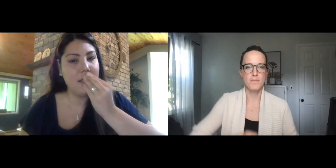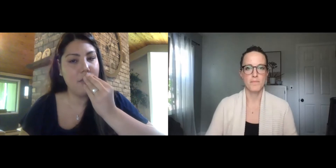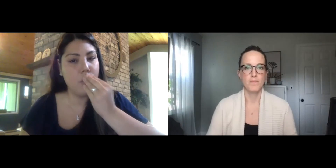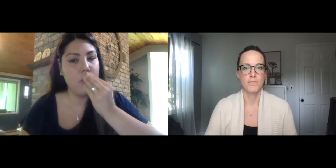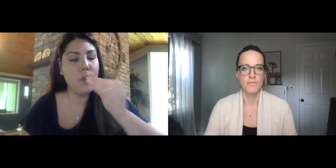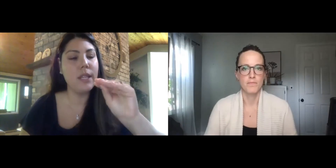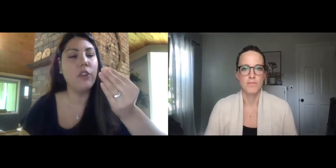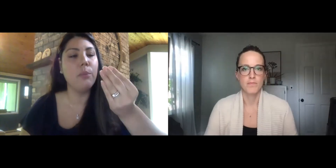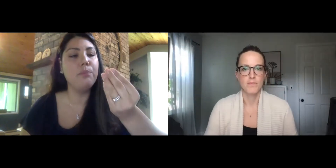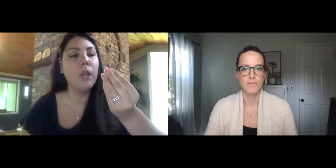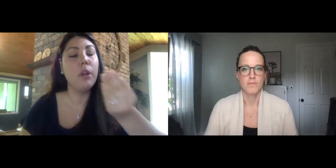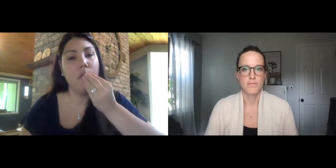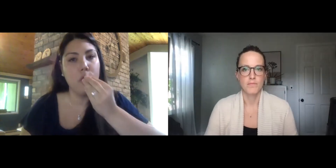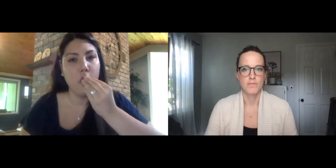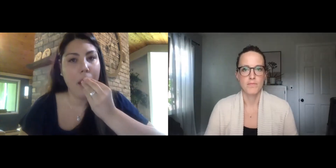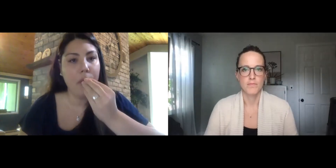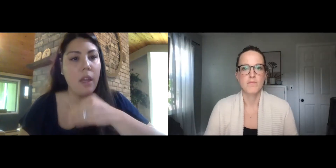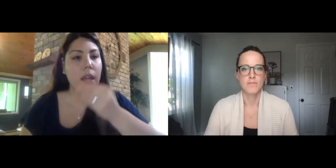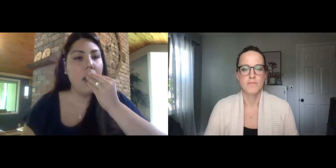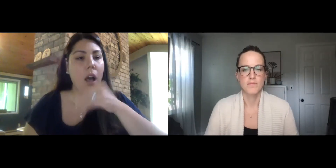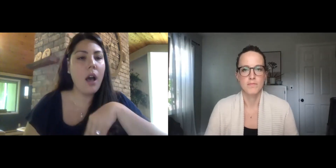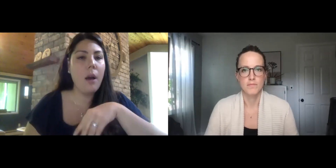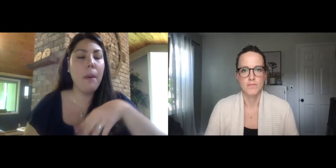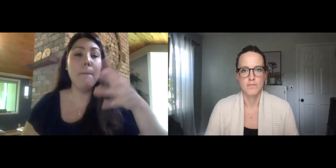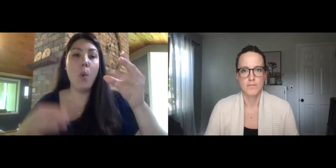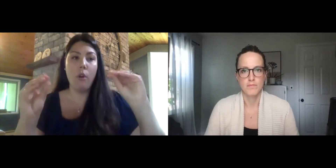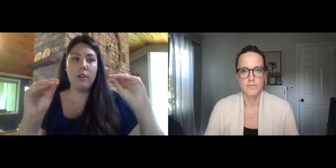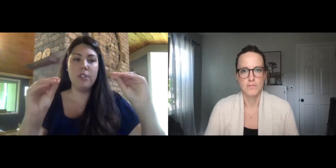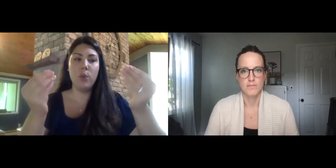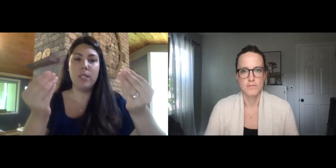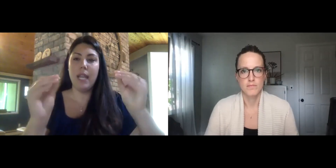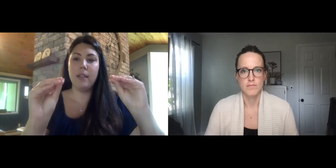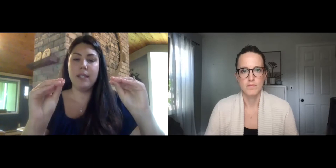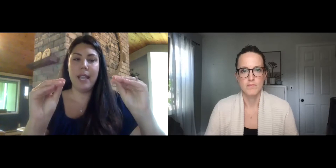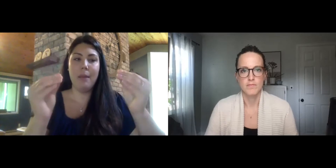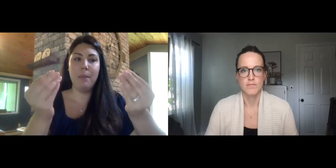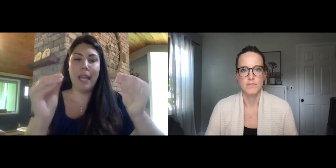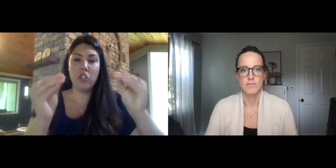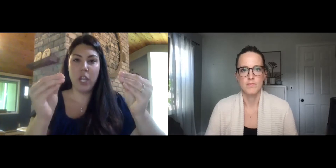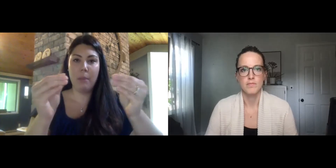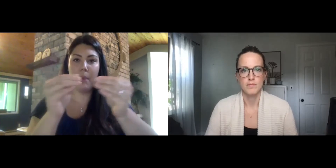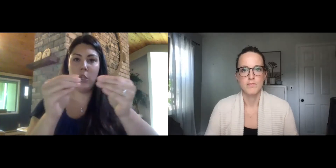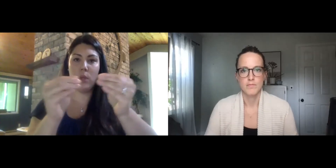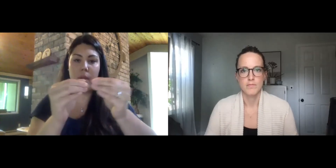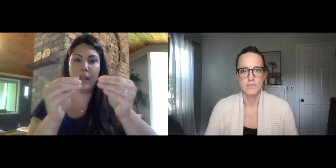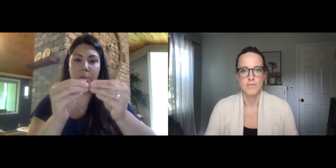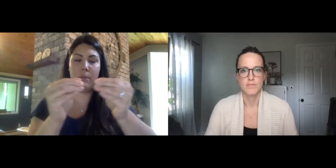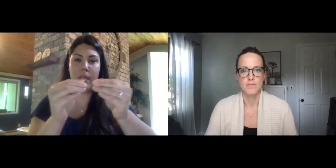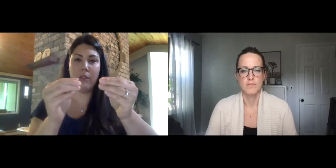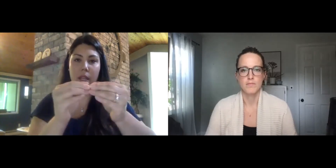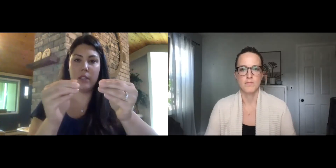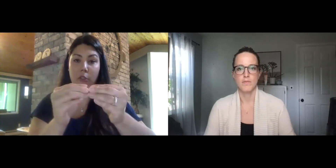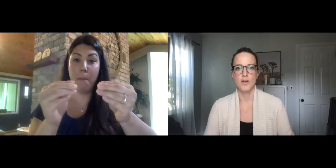Okay. So it's like you're putting food to your mouth. More, so you would take the same hand shape and you would kind of put